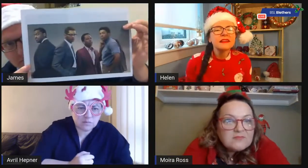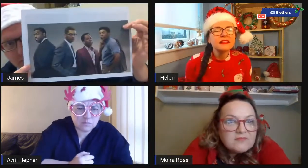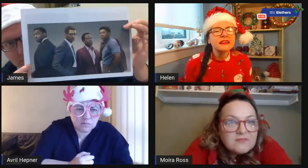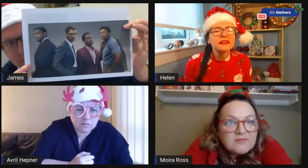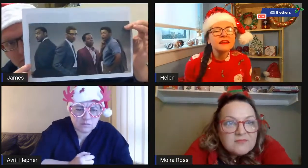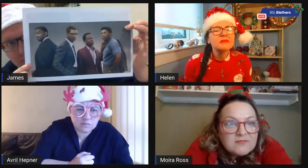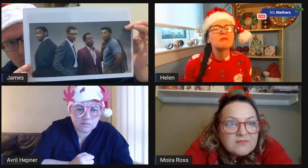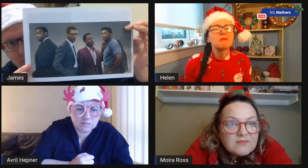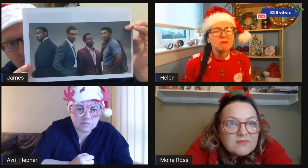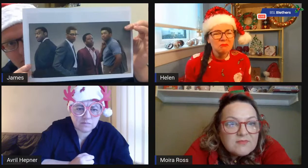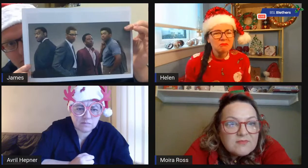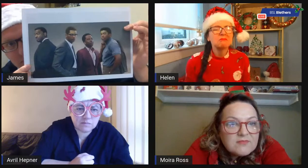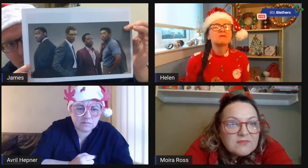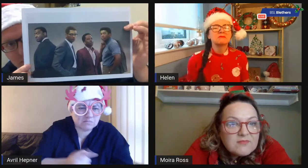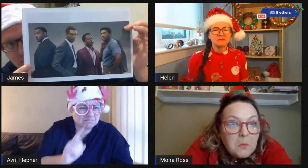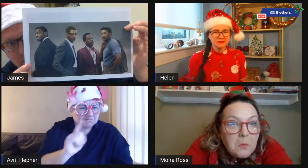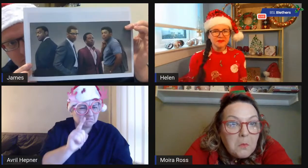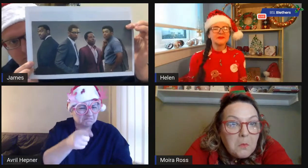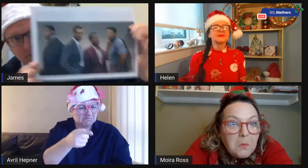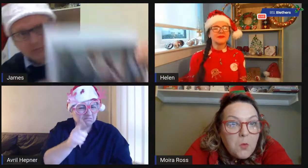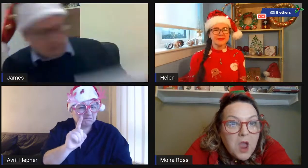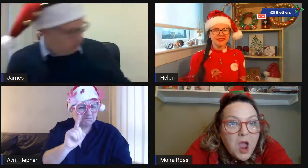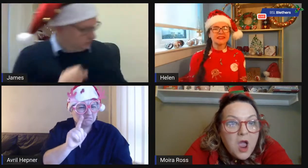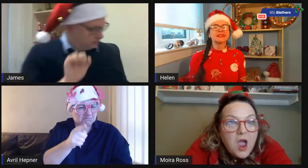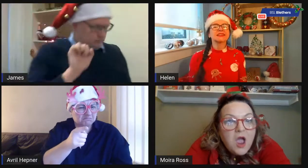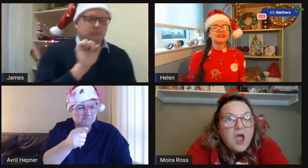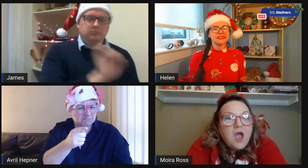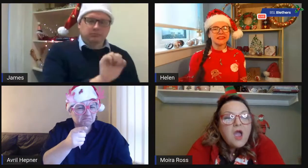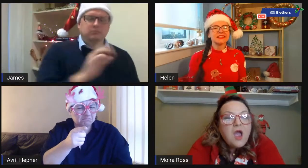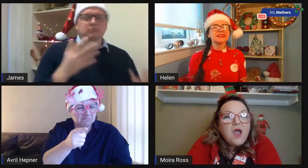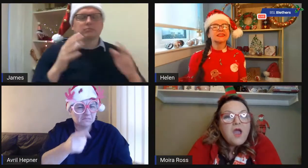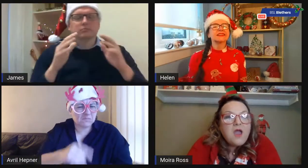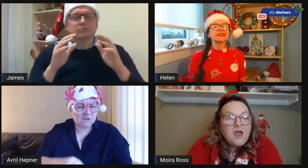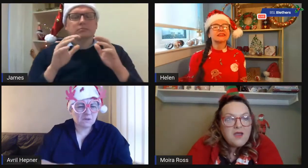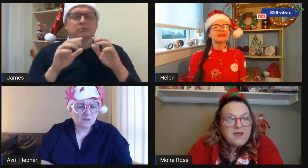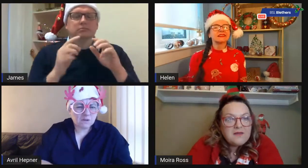here. There's a picture. So And what's that about?